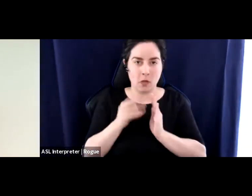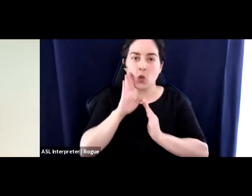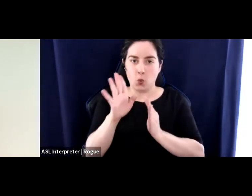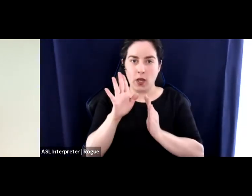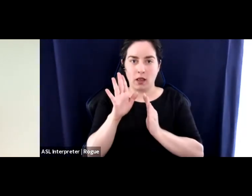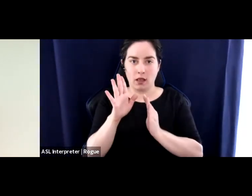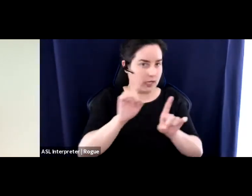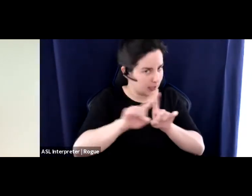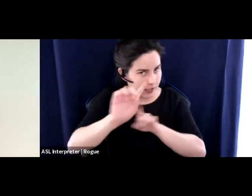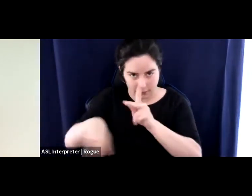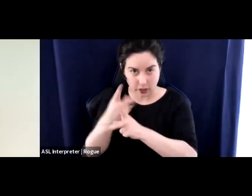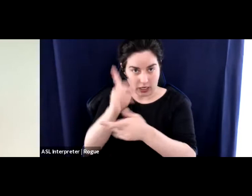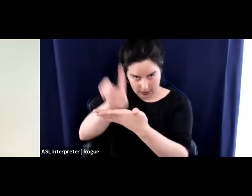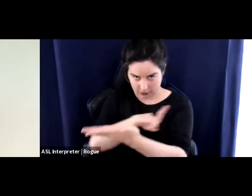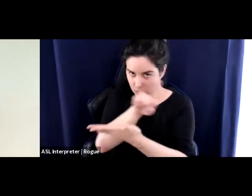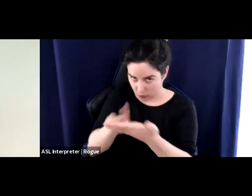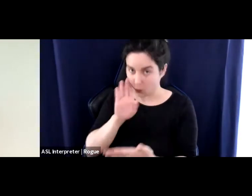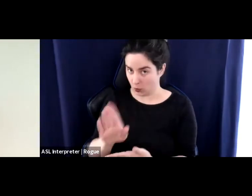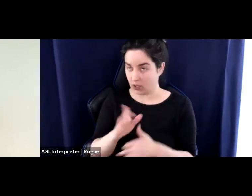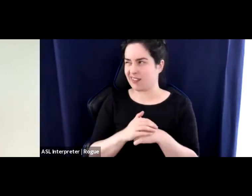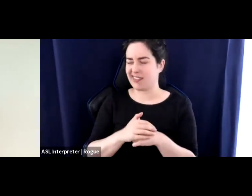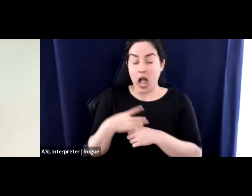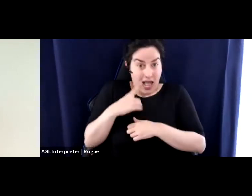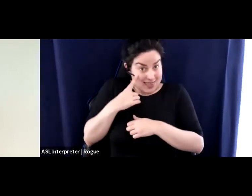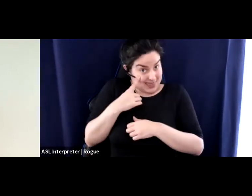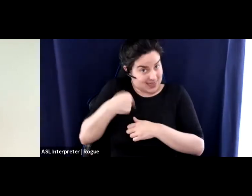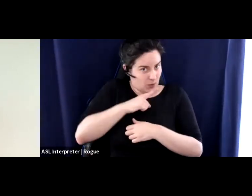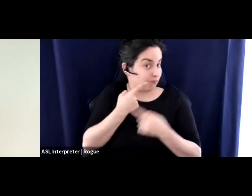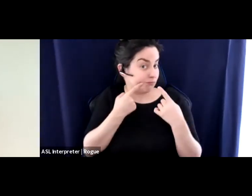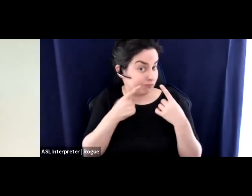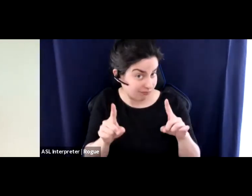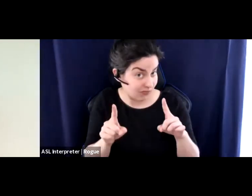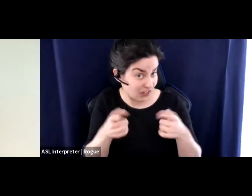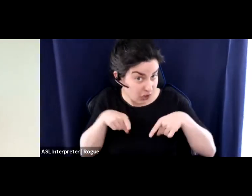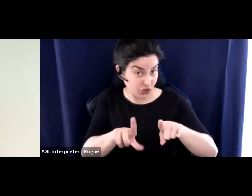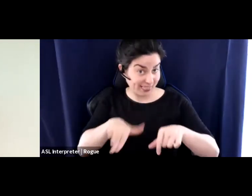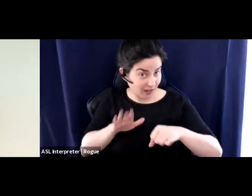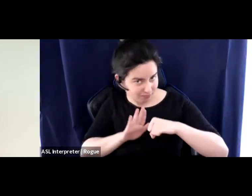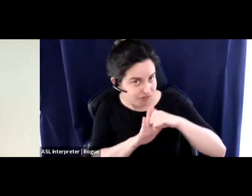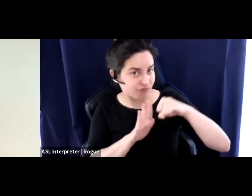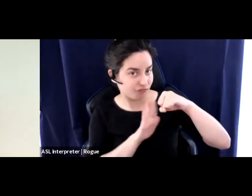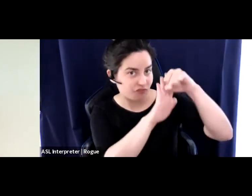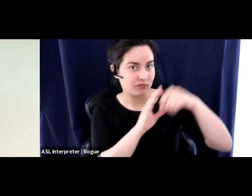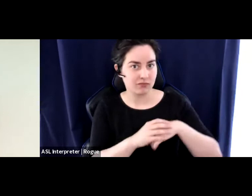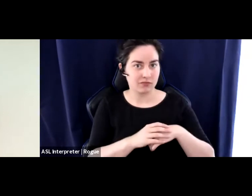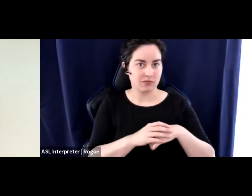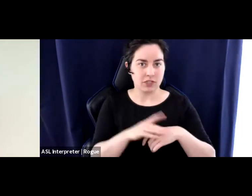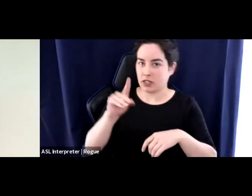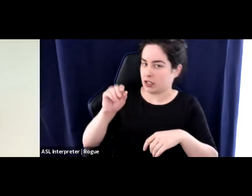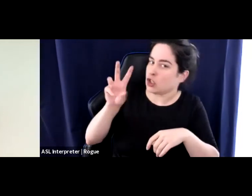like to think we were very successful in that advocacy, along with Dawn and the other groups that we joined